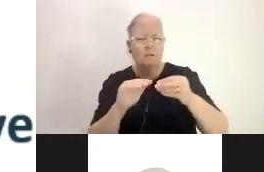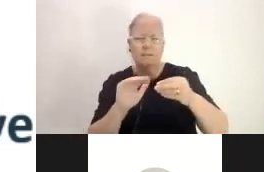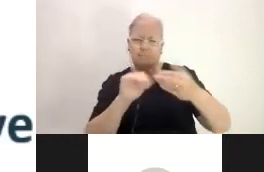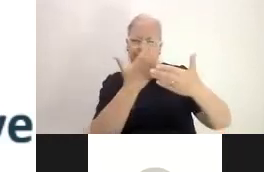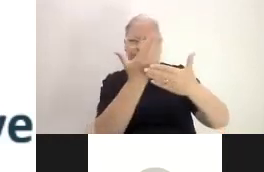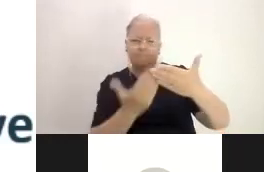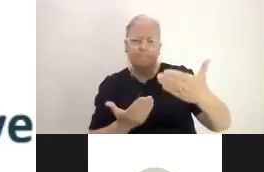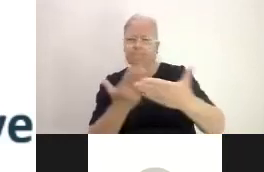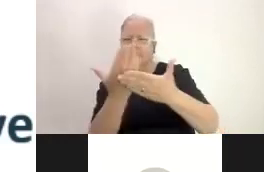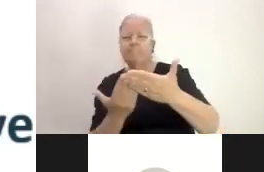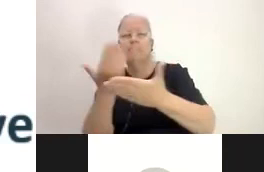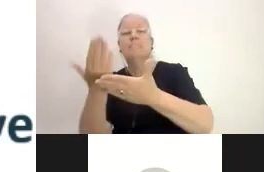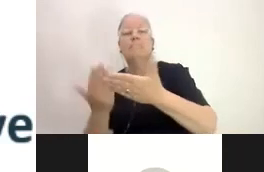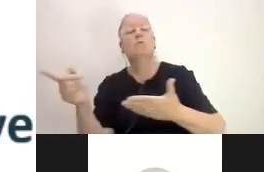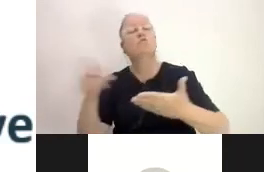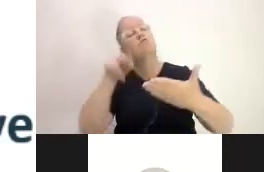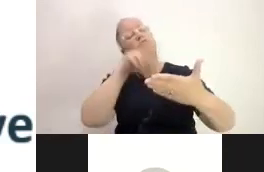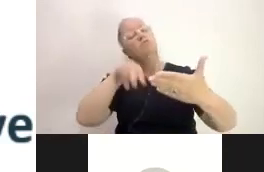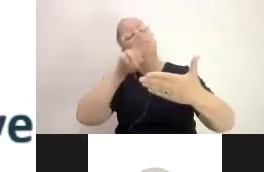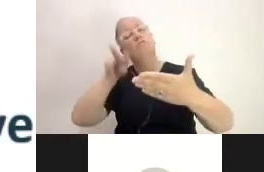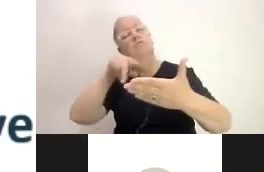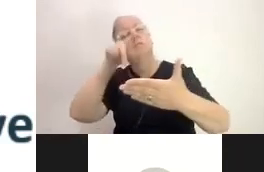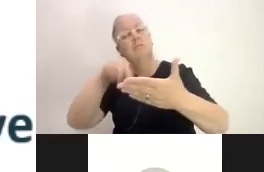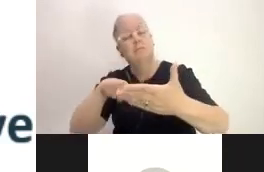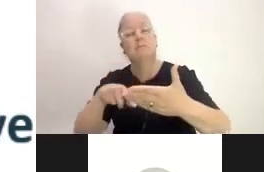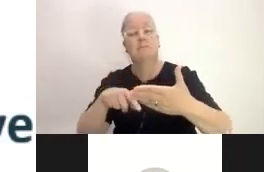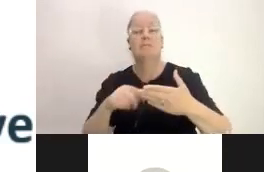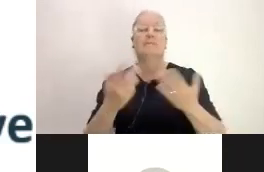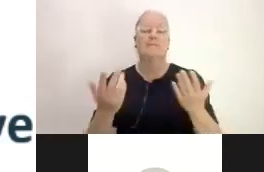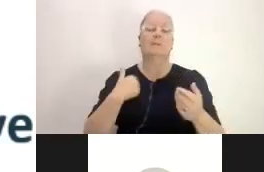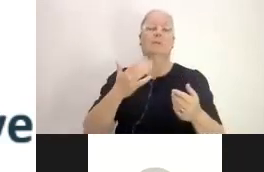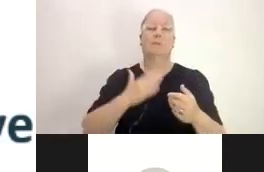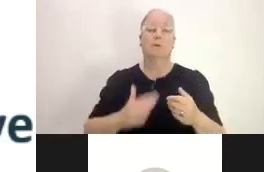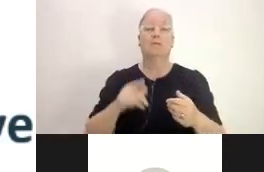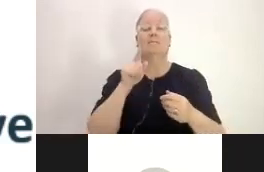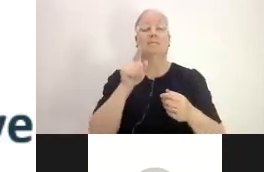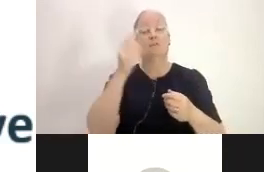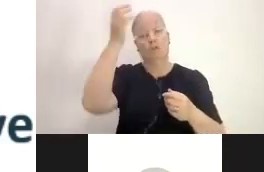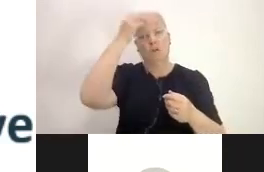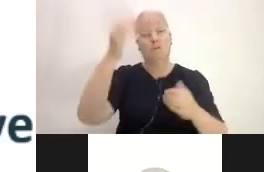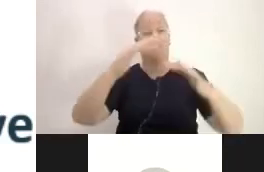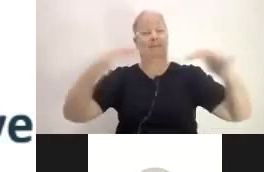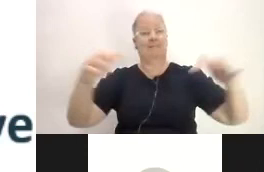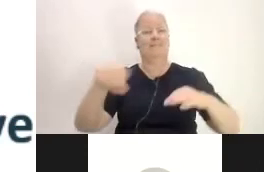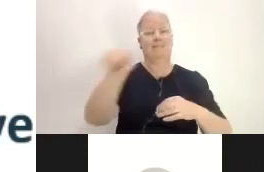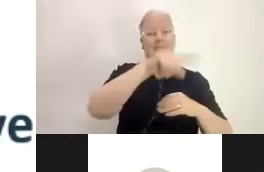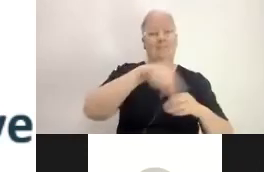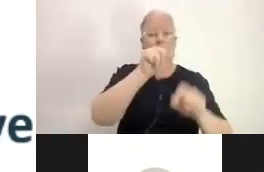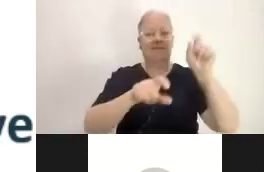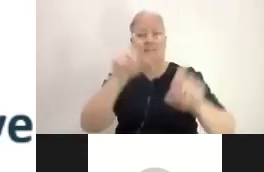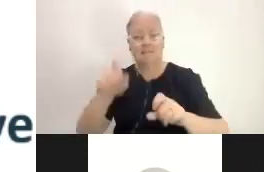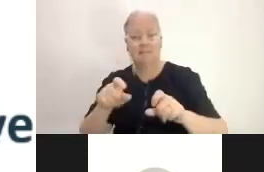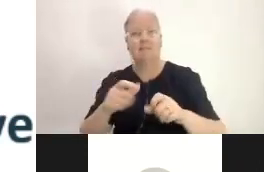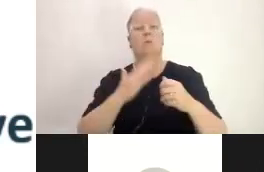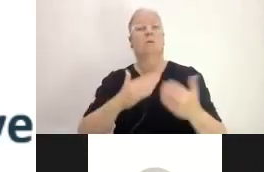also the opportunity that we start mobilizing parliamentarians to make government accountable and also help